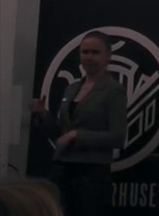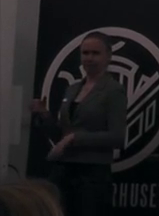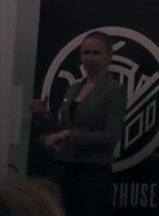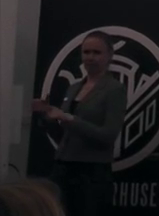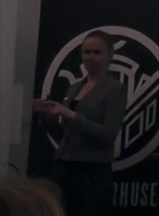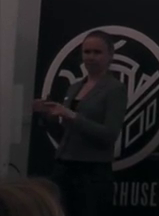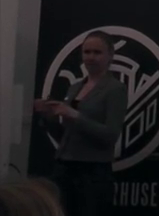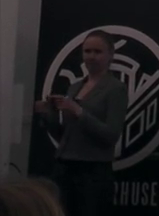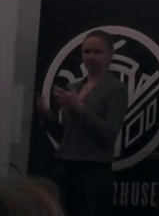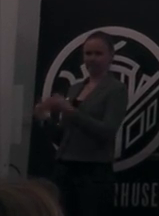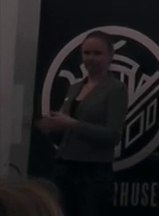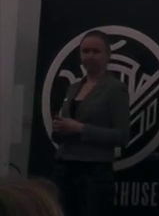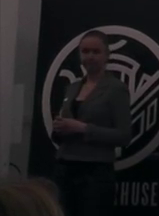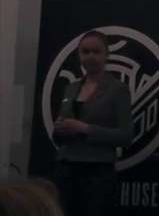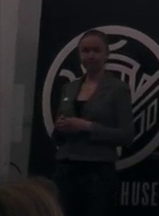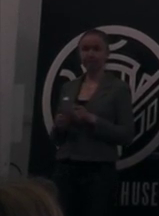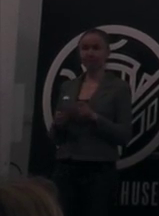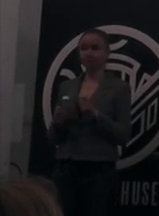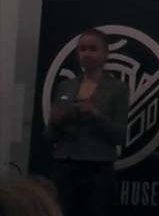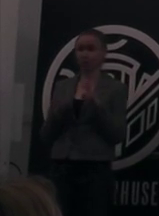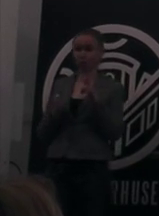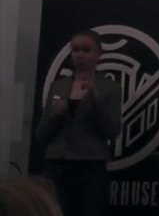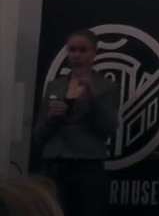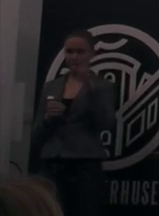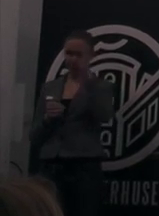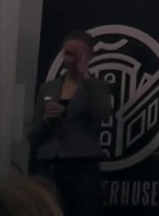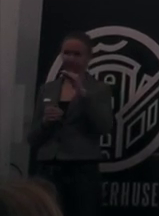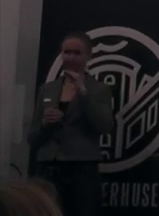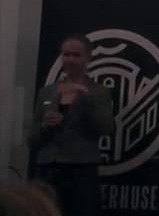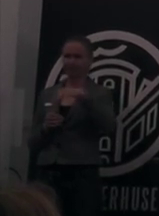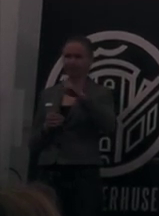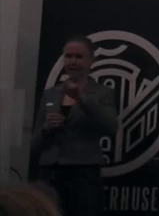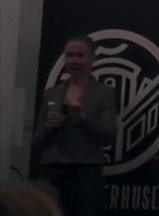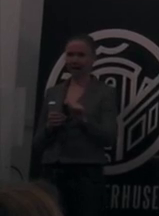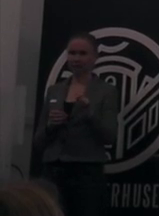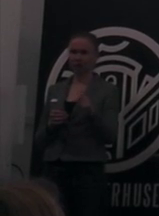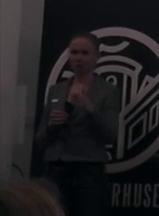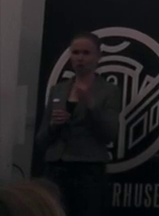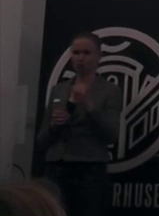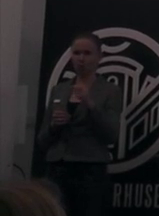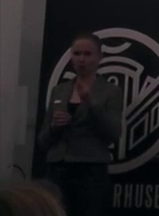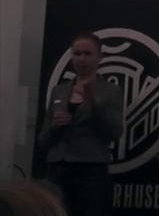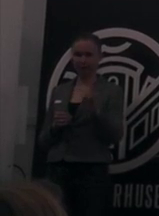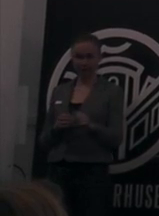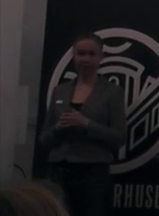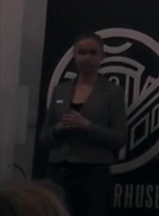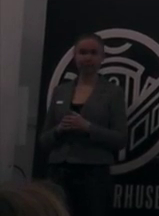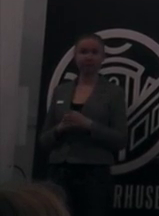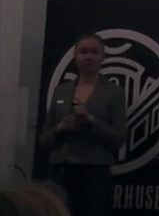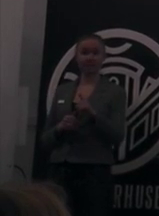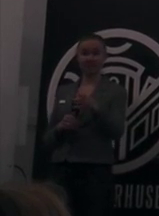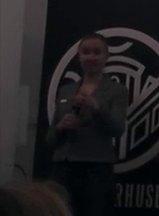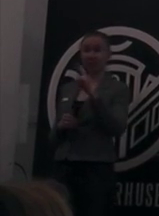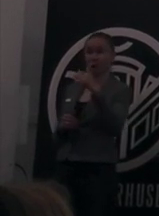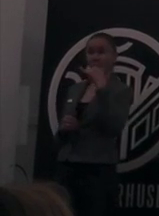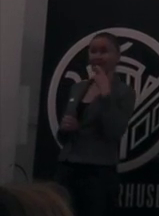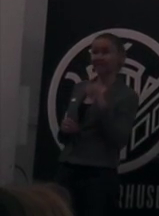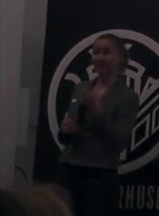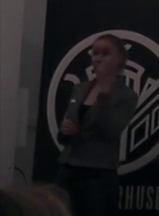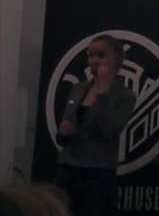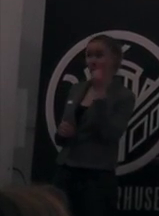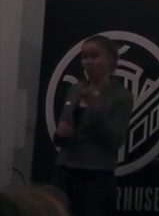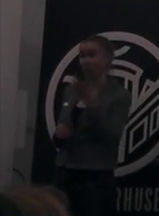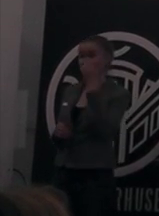attributes. And so this young man, his name is Milan Rosa, answered that call. I said, "Can someone please